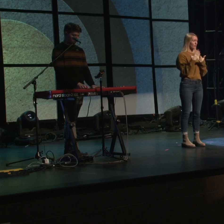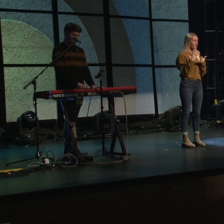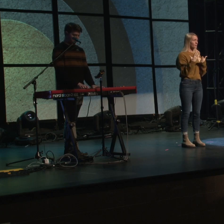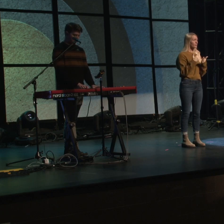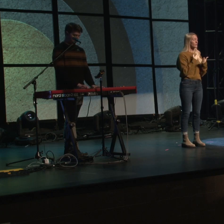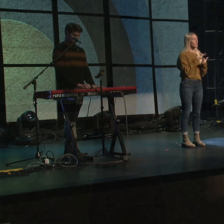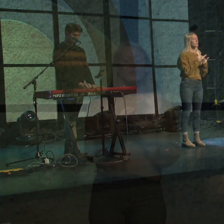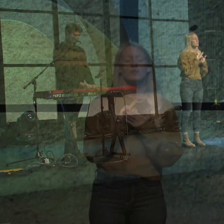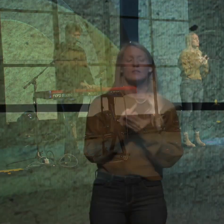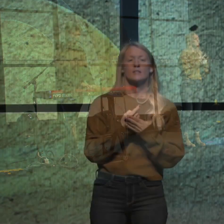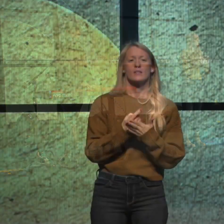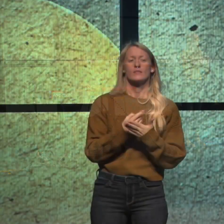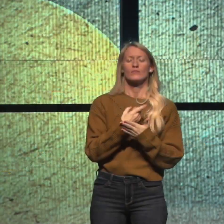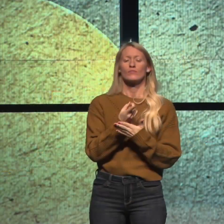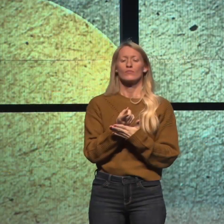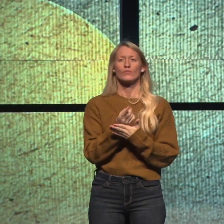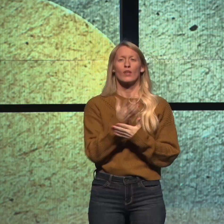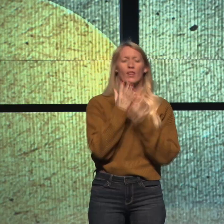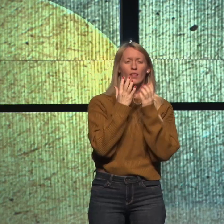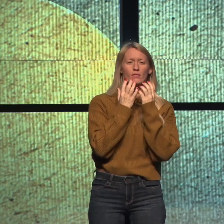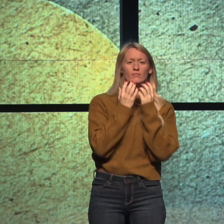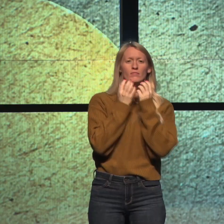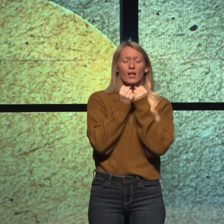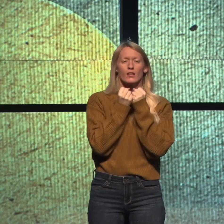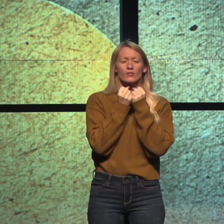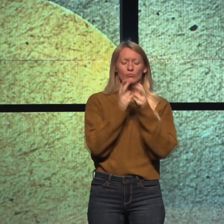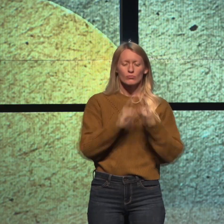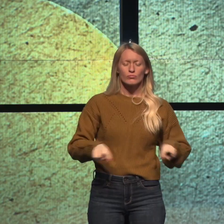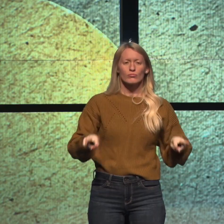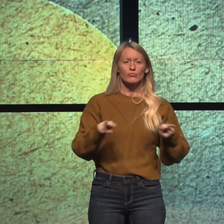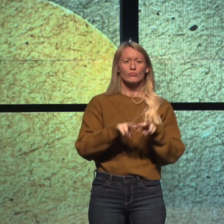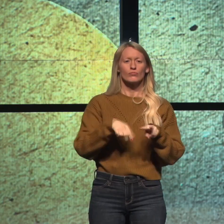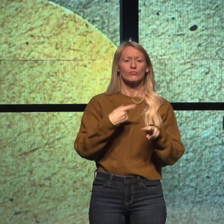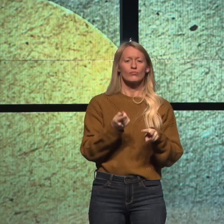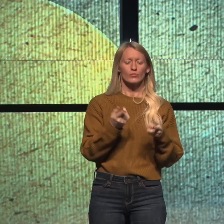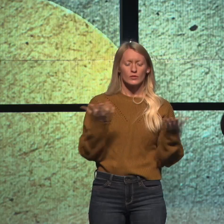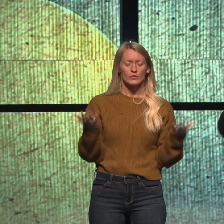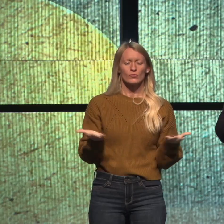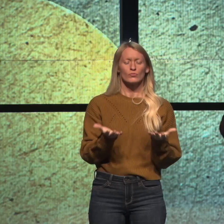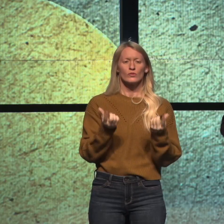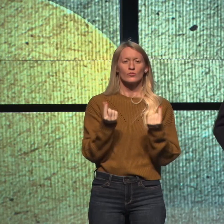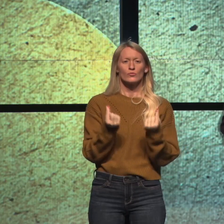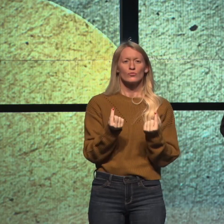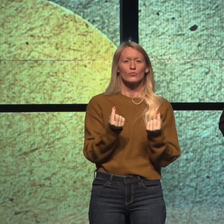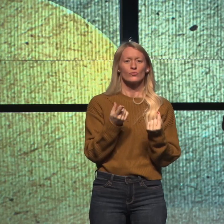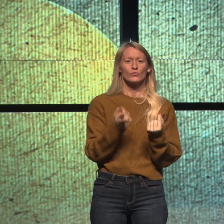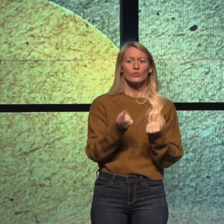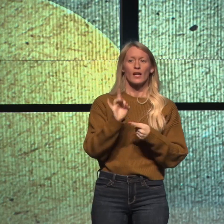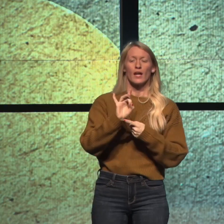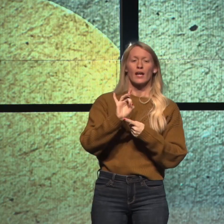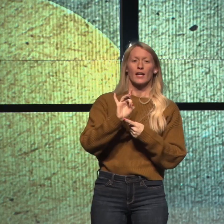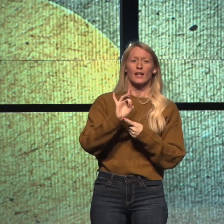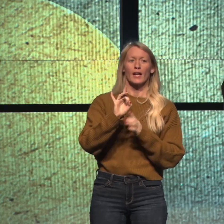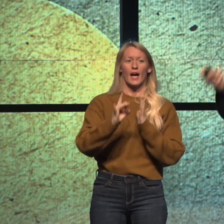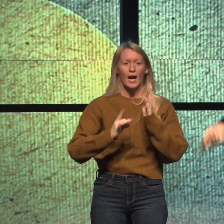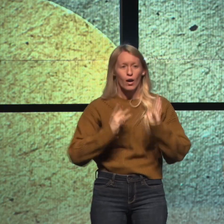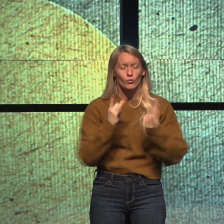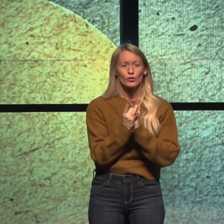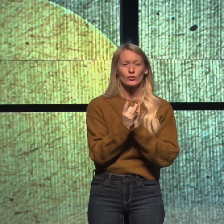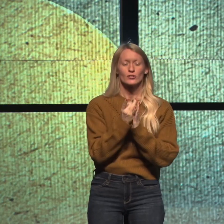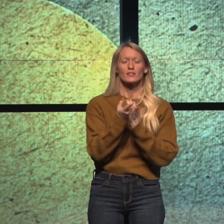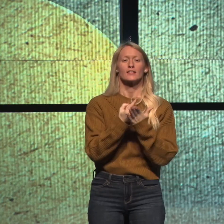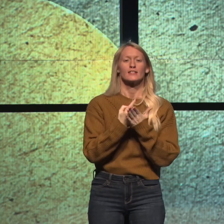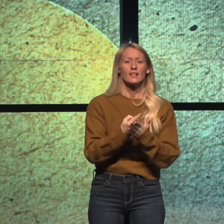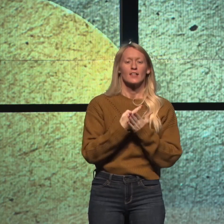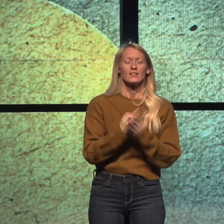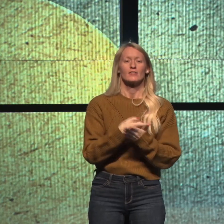the things that guide the way we do things here. And that week, we talked for about 8 hours on generosity, because that's the one we have to convince ourselves